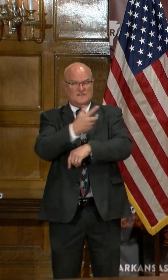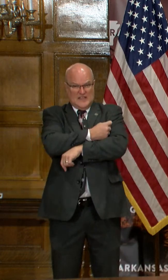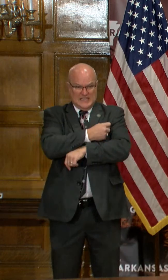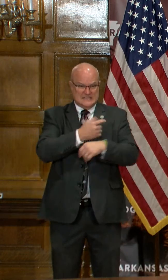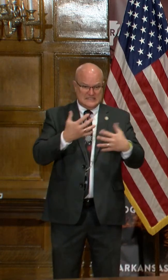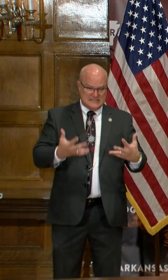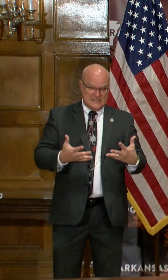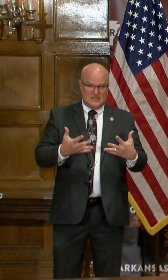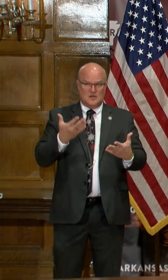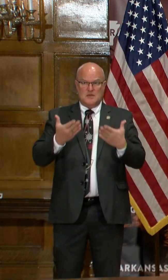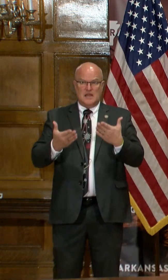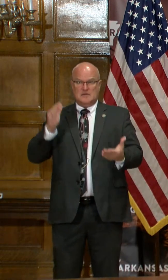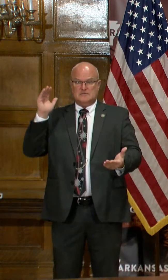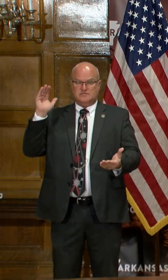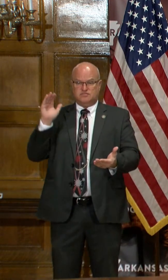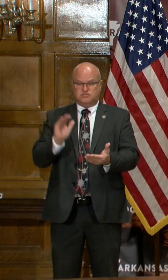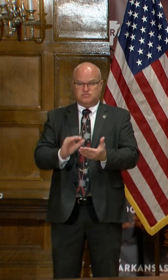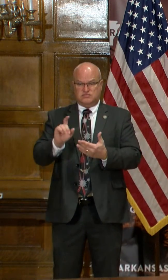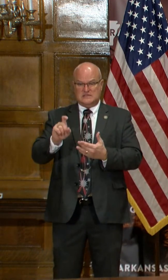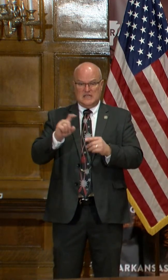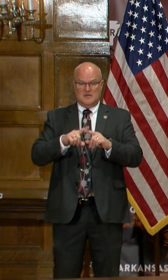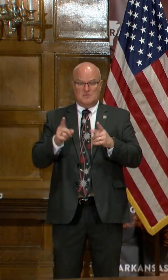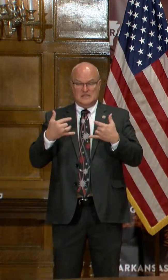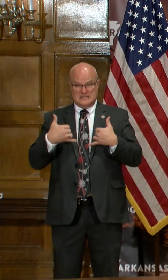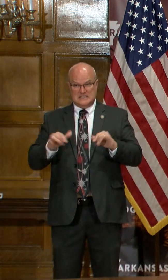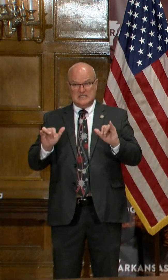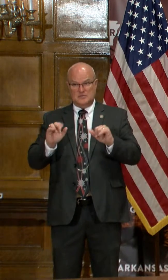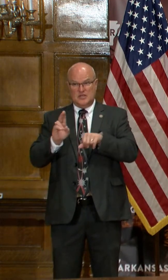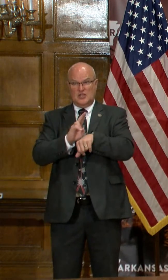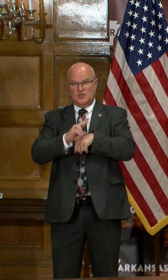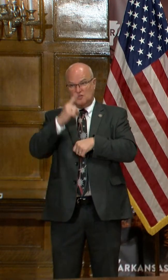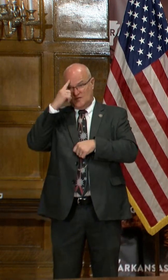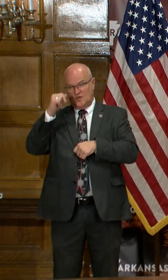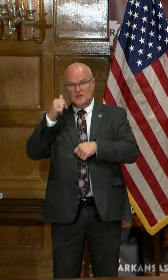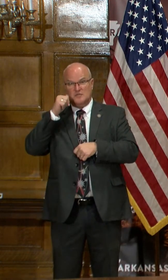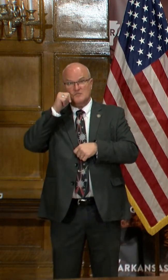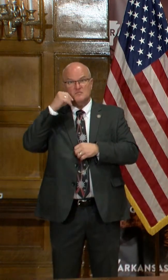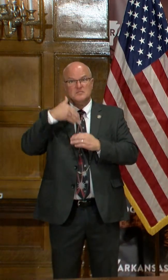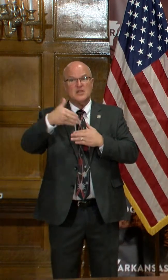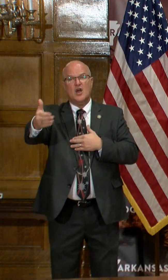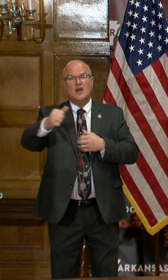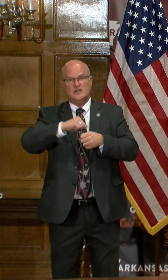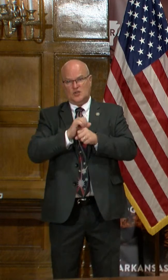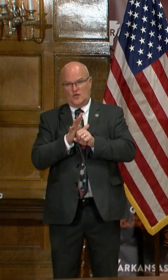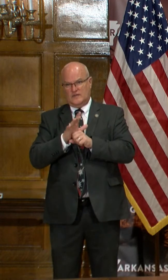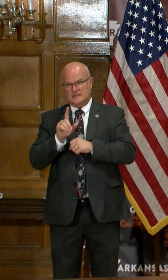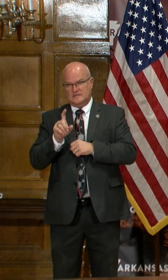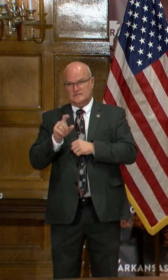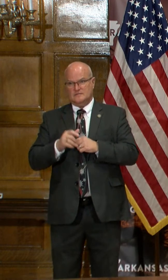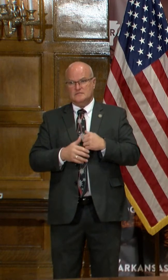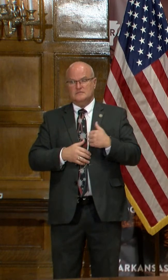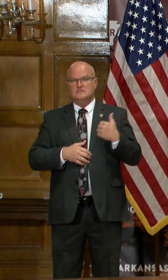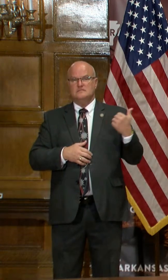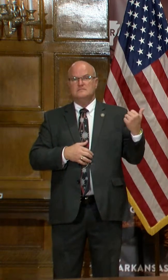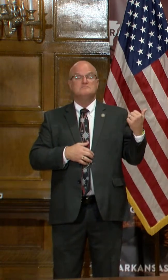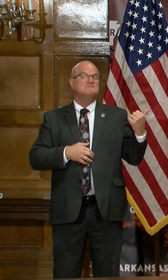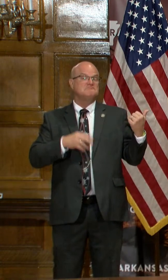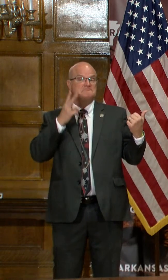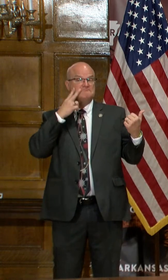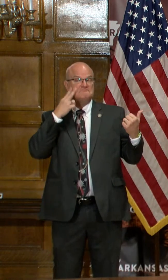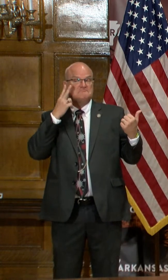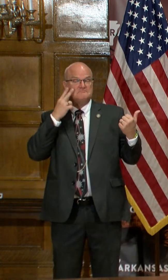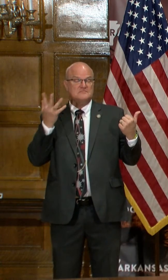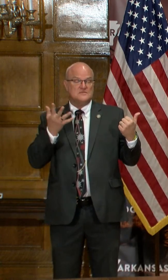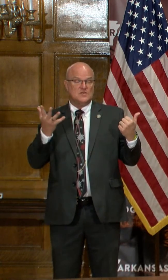get here, there may not be as much of a need, but will there still be a use for it beyond COVID? We'll wait and see what